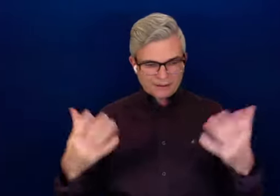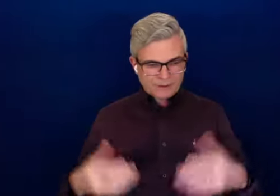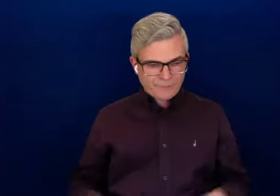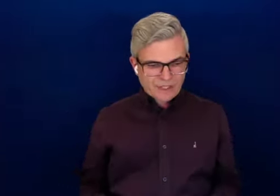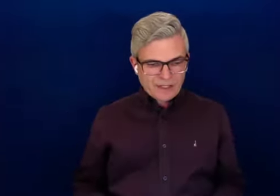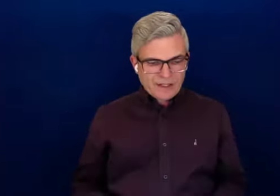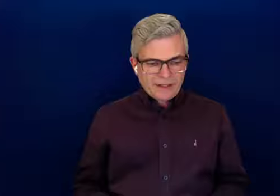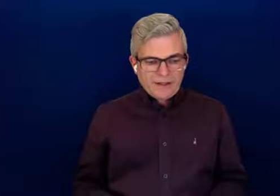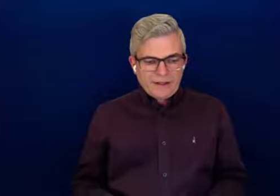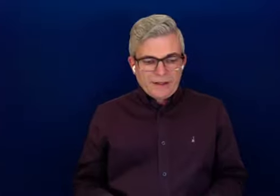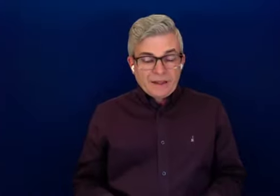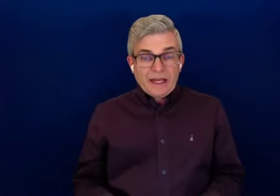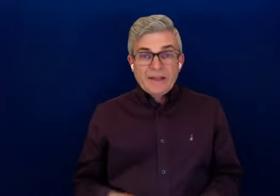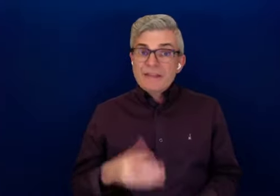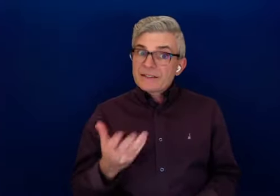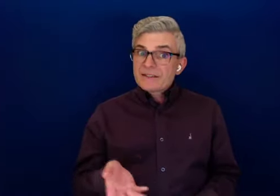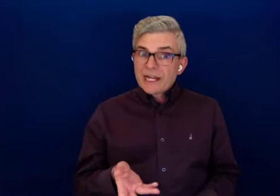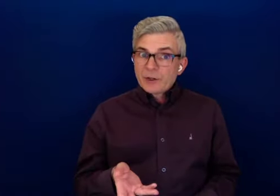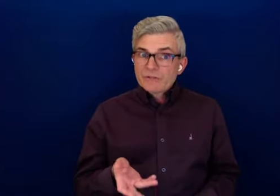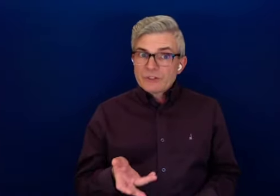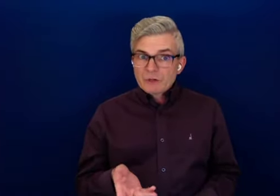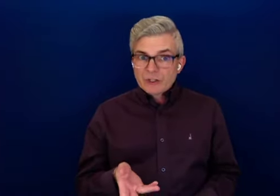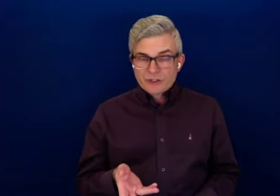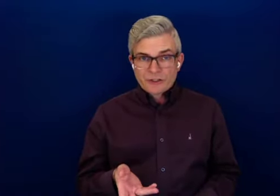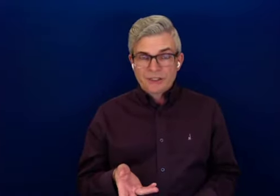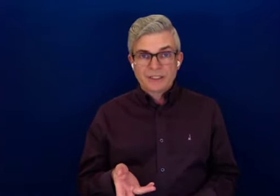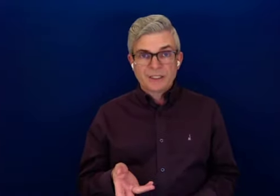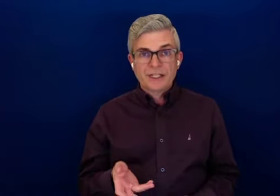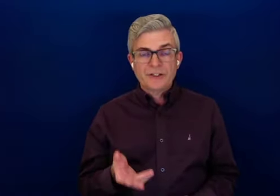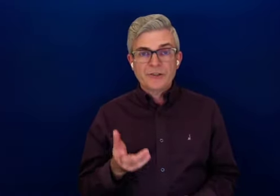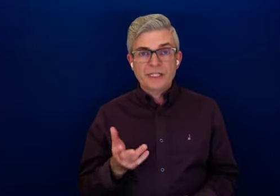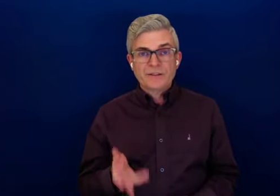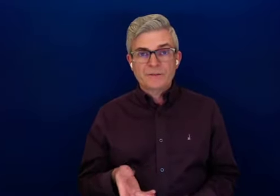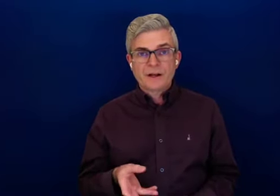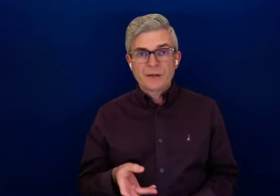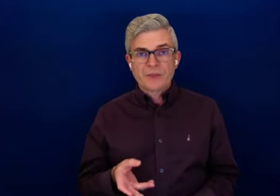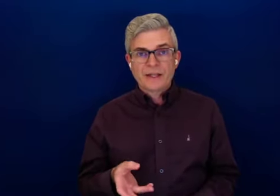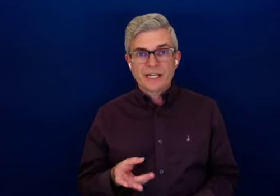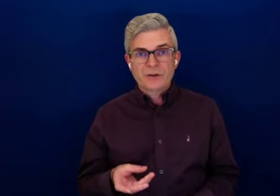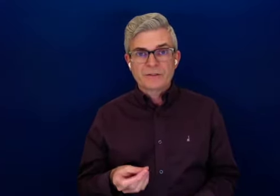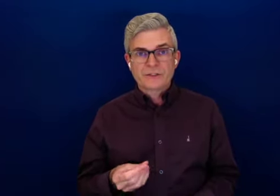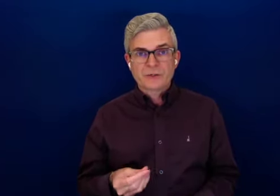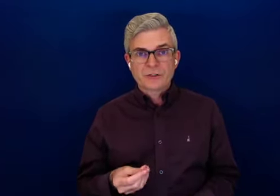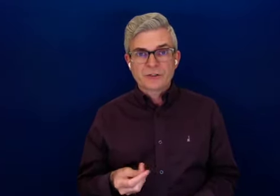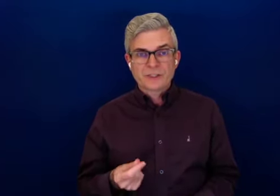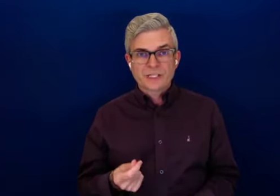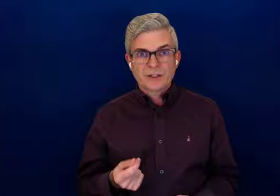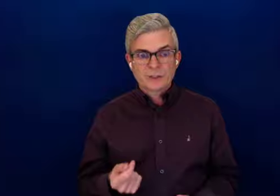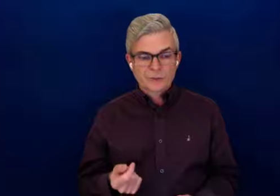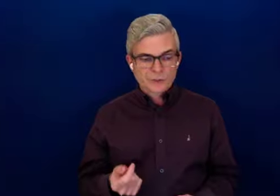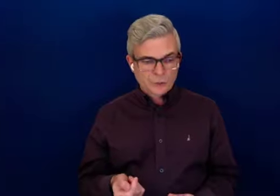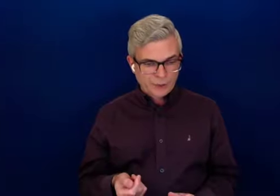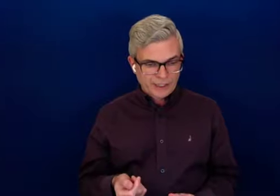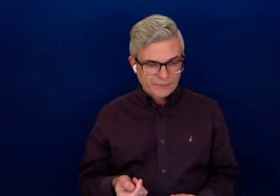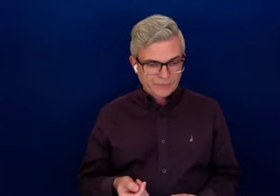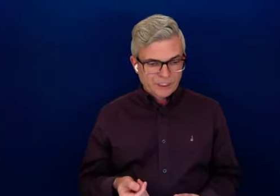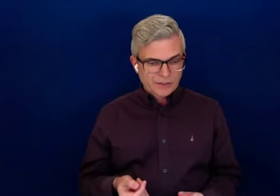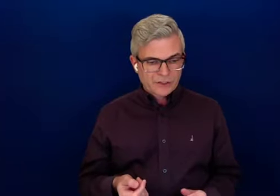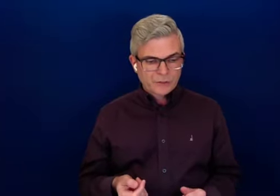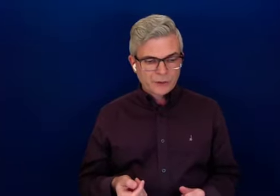rectangle, and that's the narrative structure. And you need to follow that narrative structure in telling your story. So